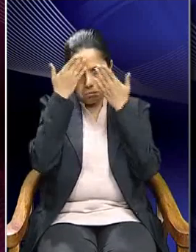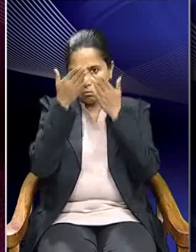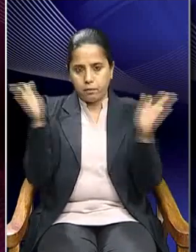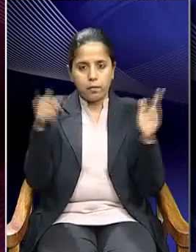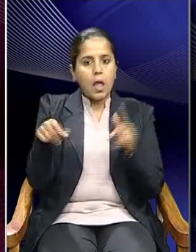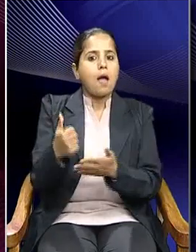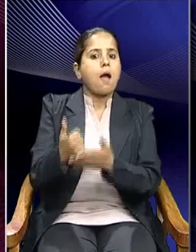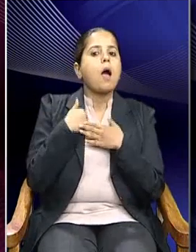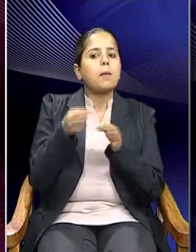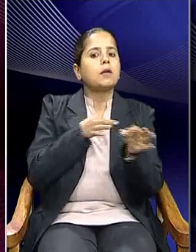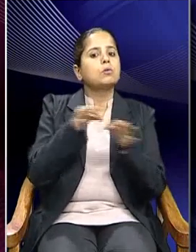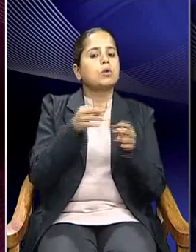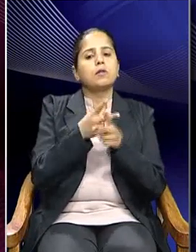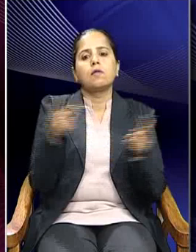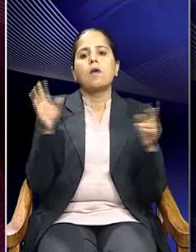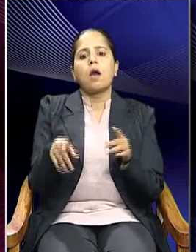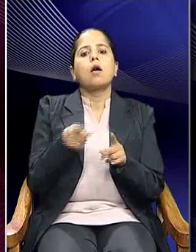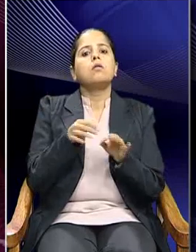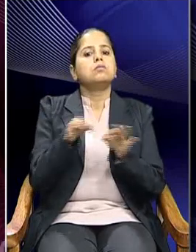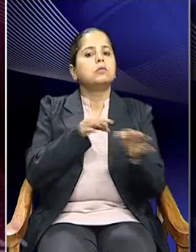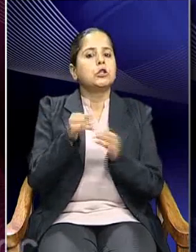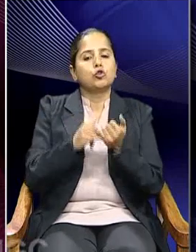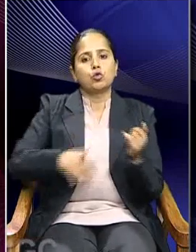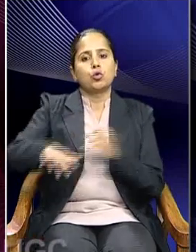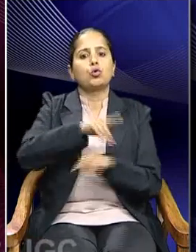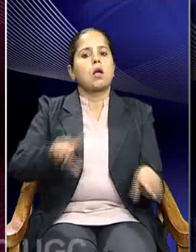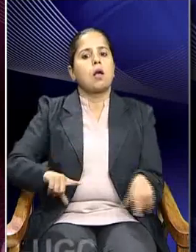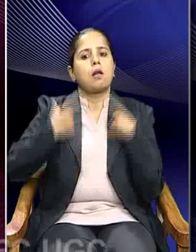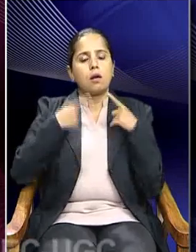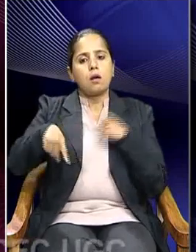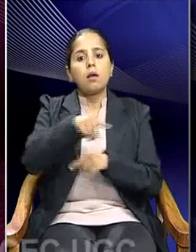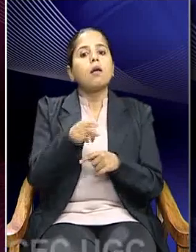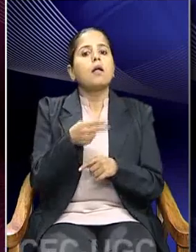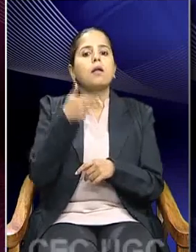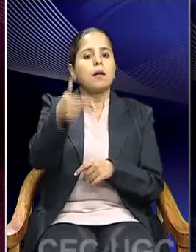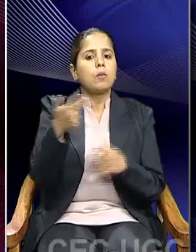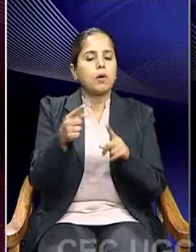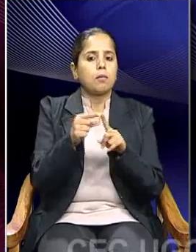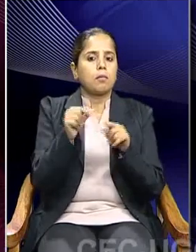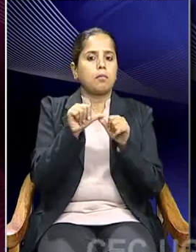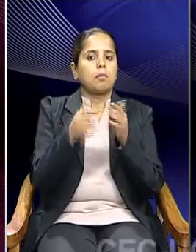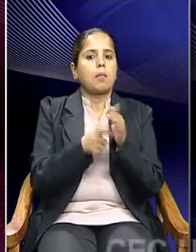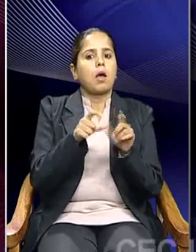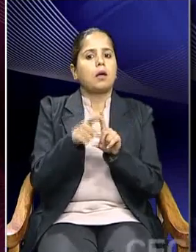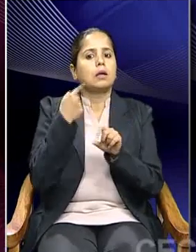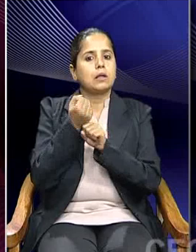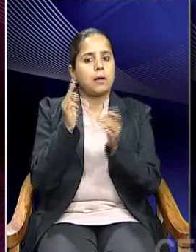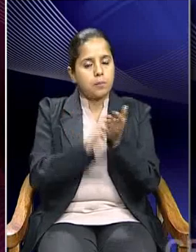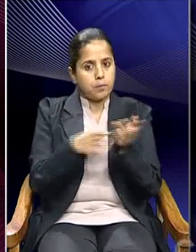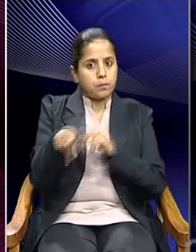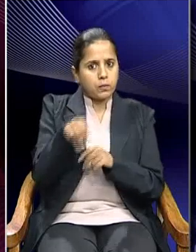to explain different aspects of social life, and these are called paradigm. Paradigms